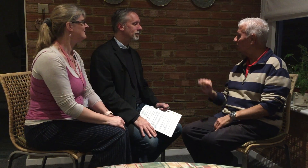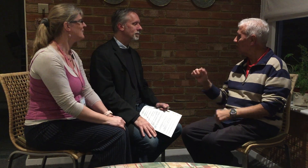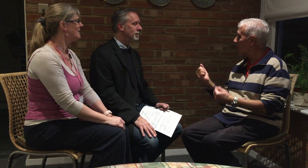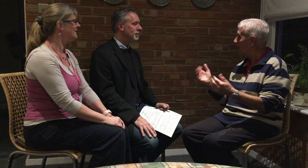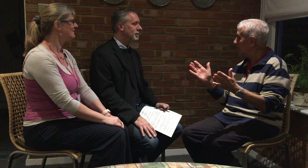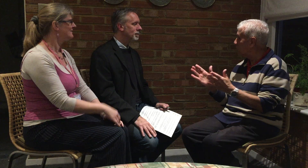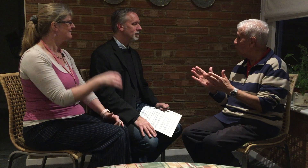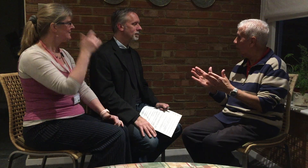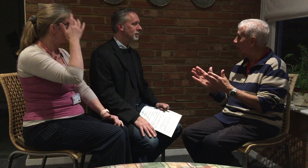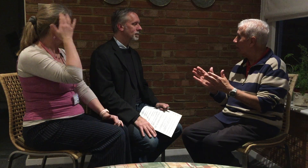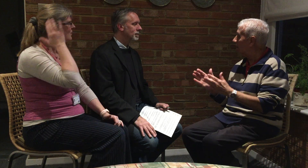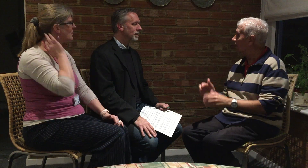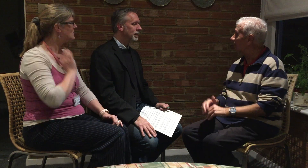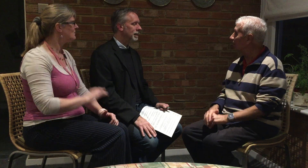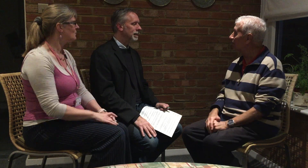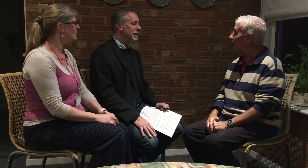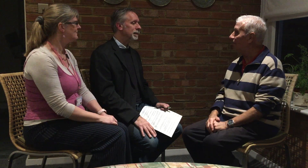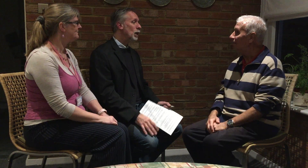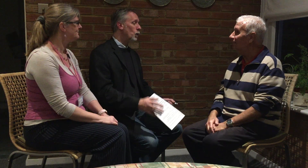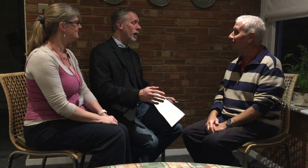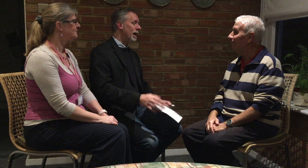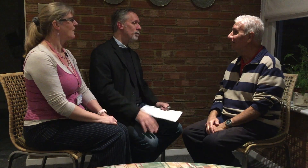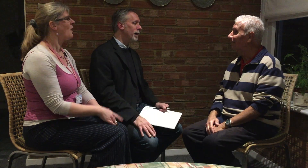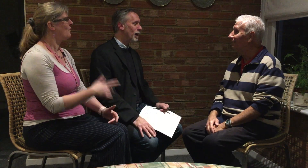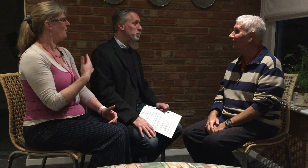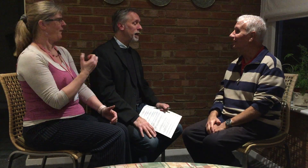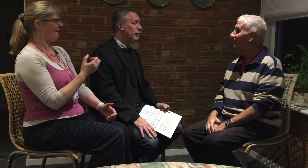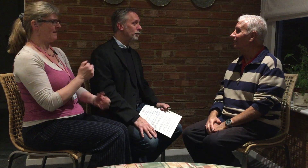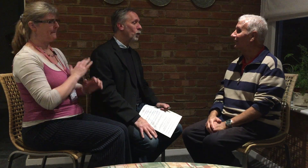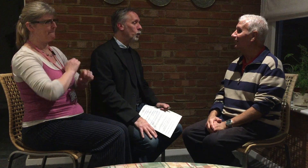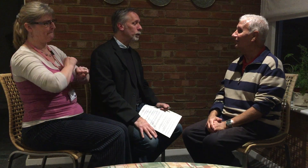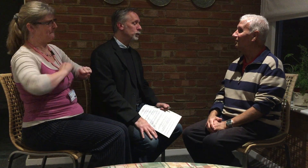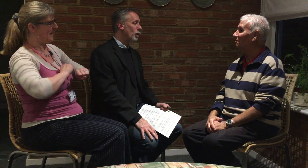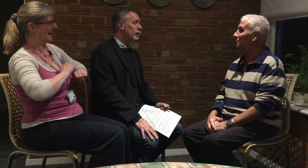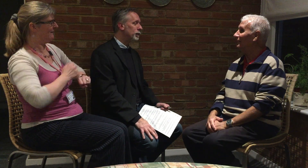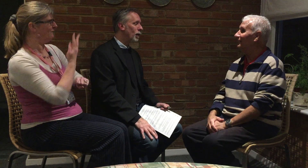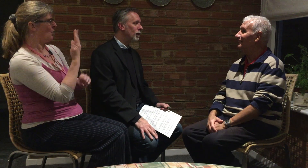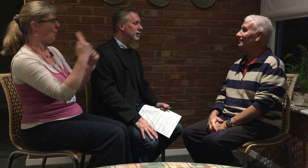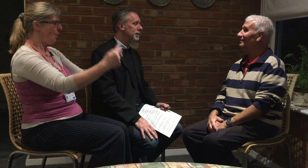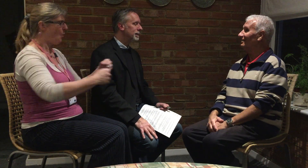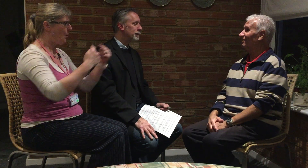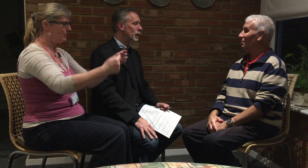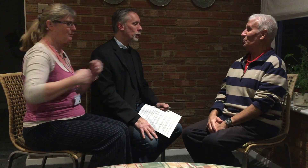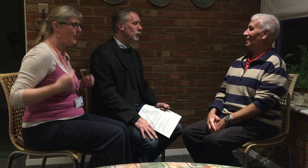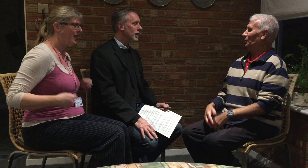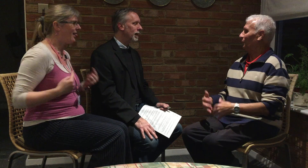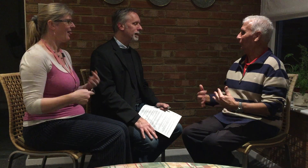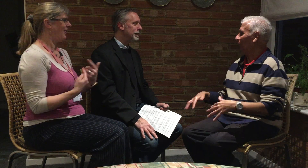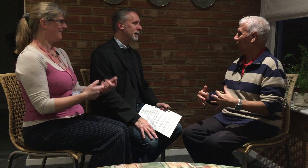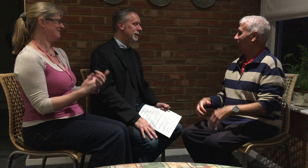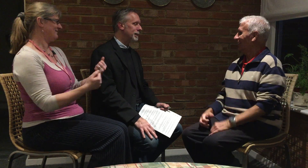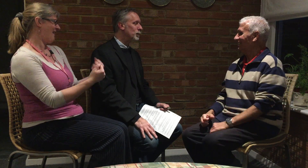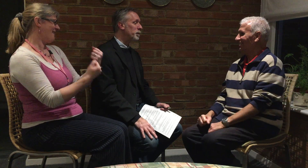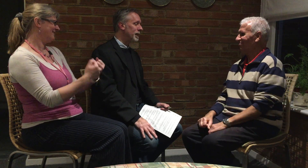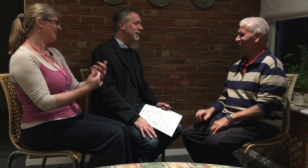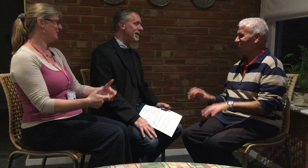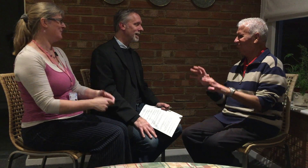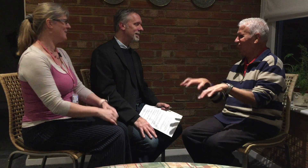Oh, right. Is your car small? No, I have a big 4-wheel drive car, so at least that's a little bit easier. Oh,